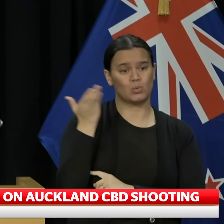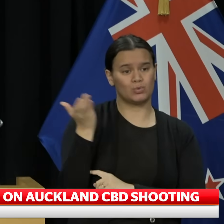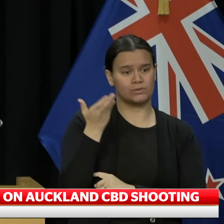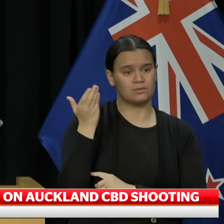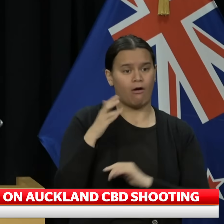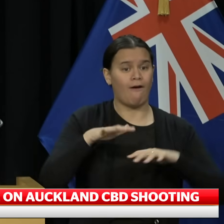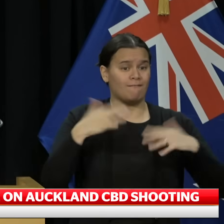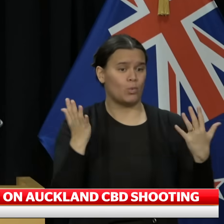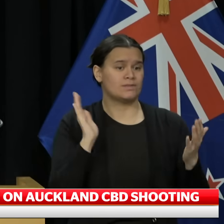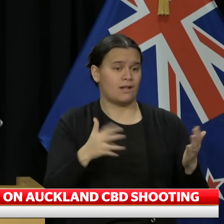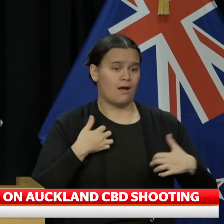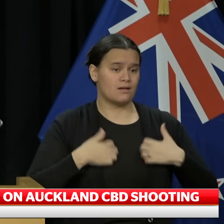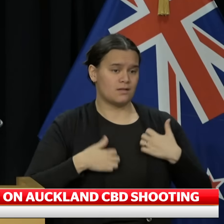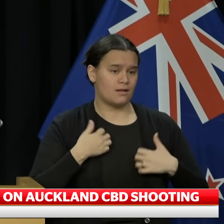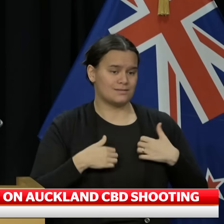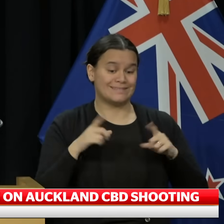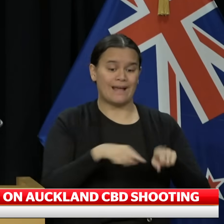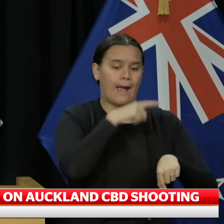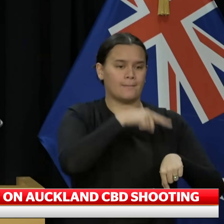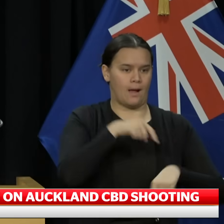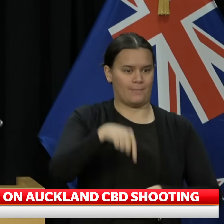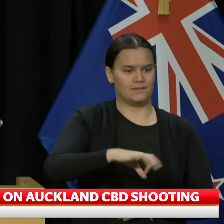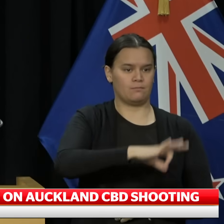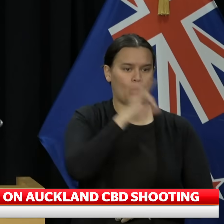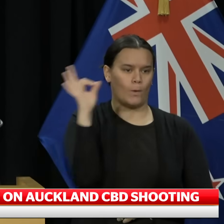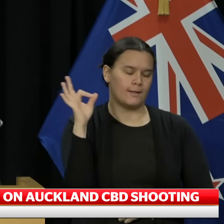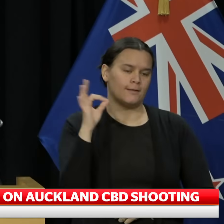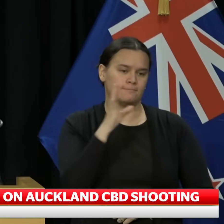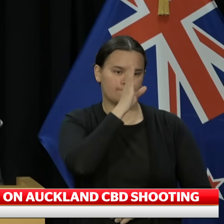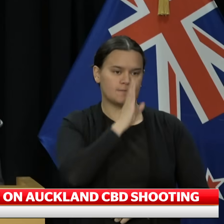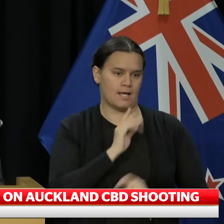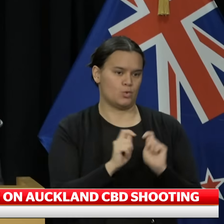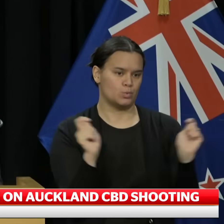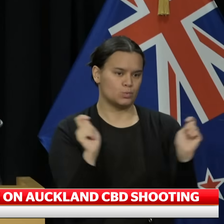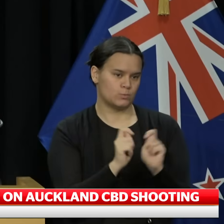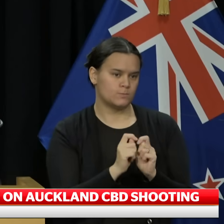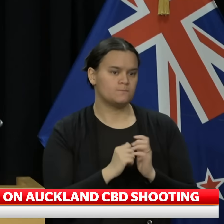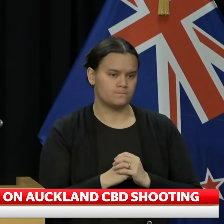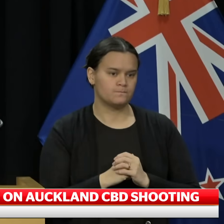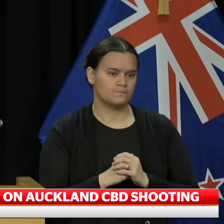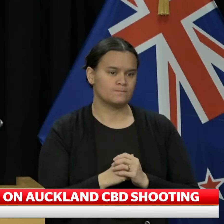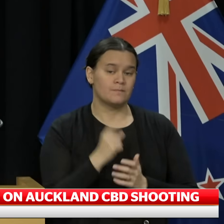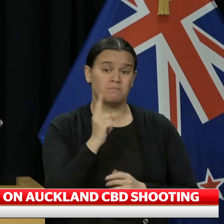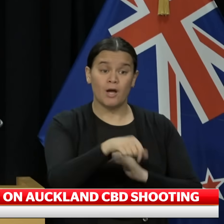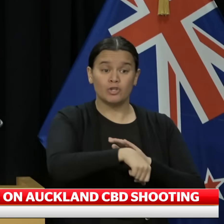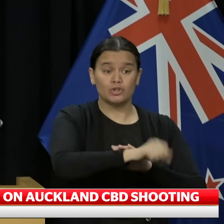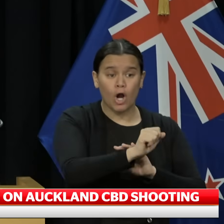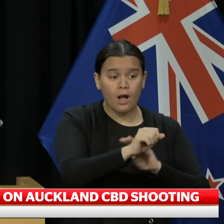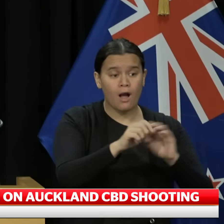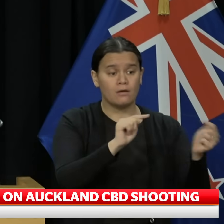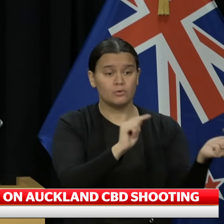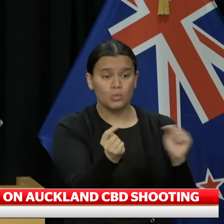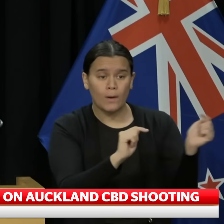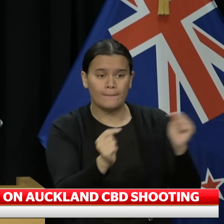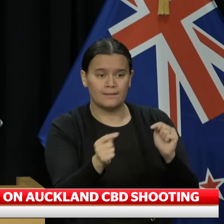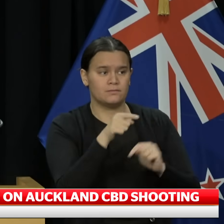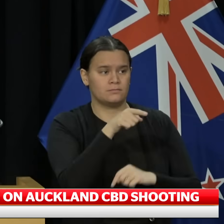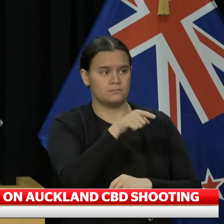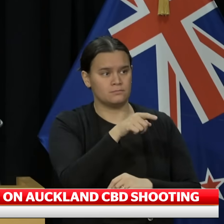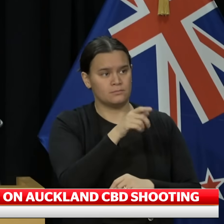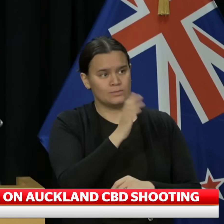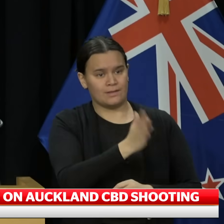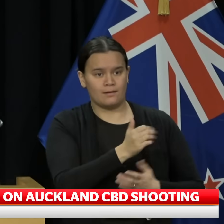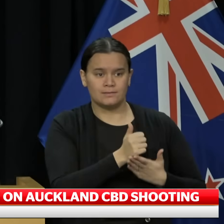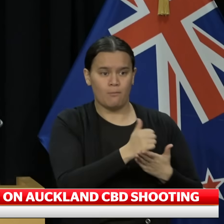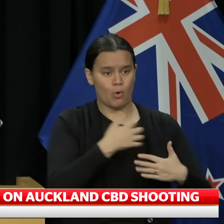us, but we are committed to hosting this tournament. There is no ongoing risk here. The police have not